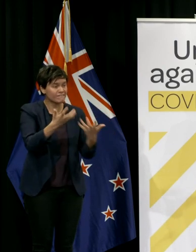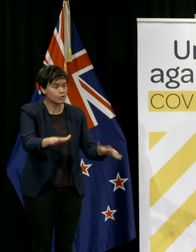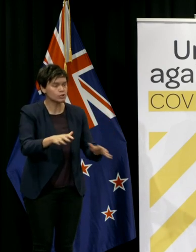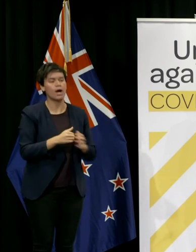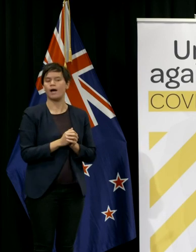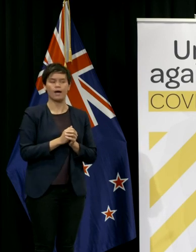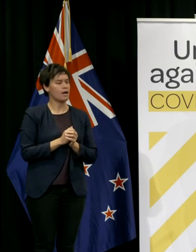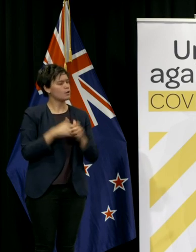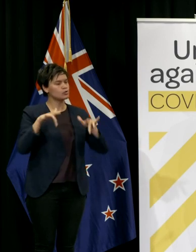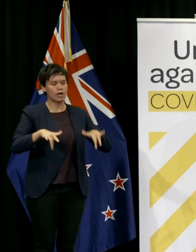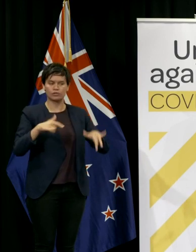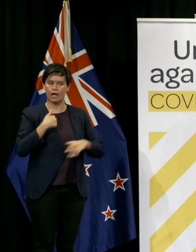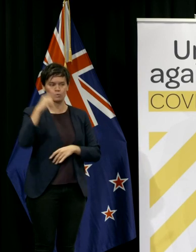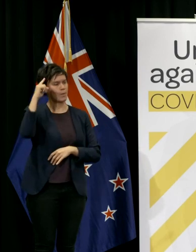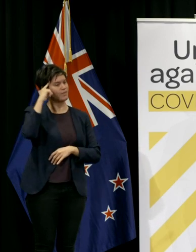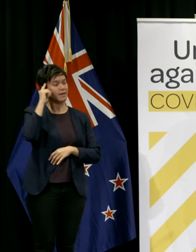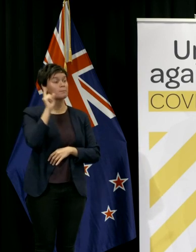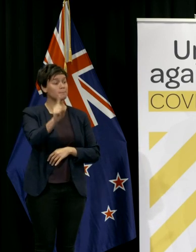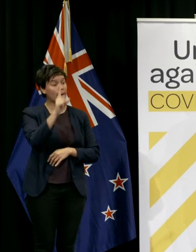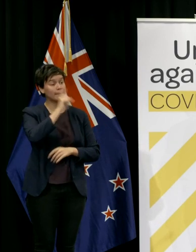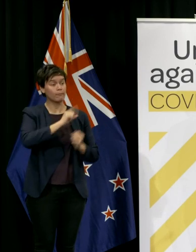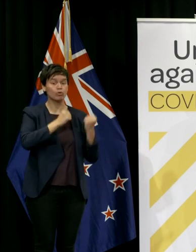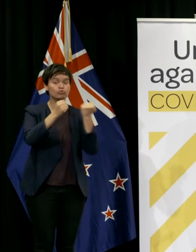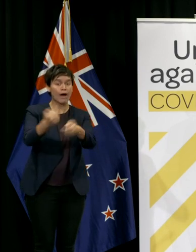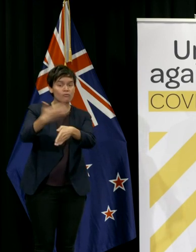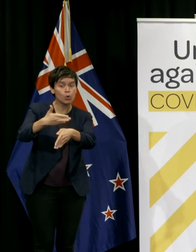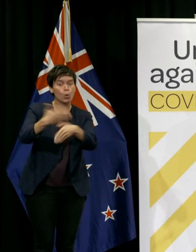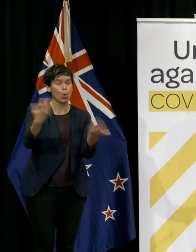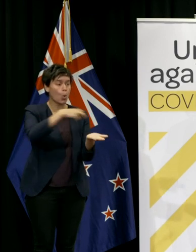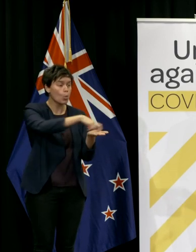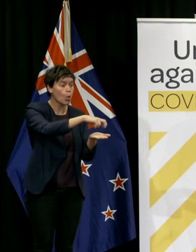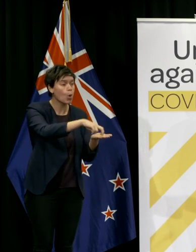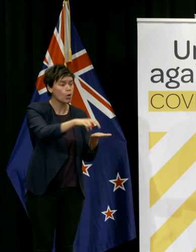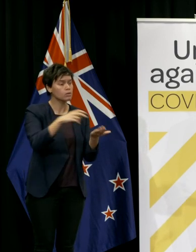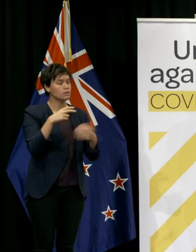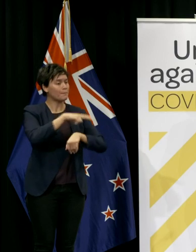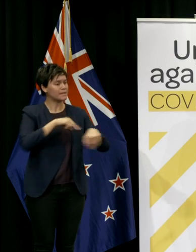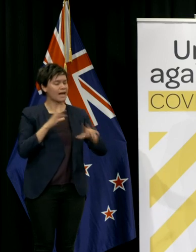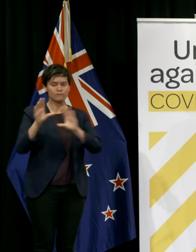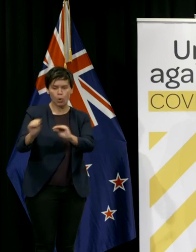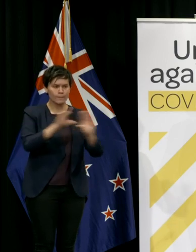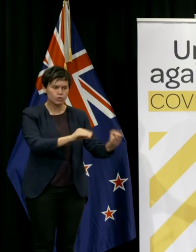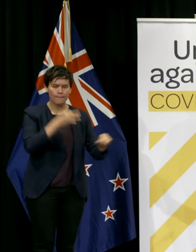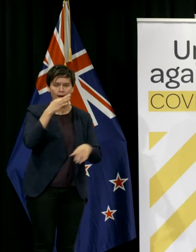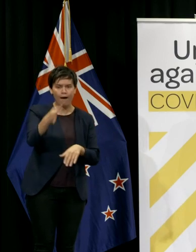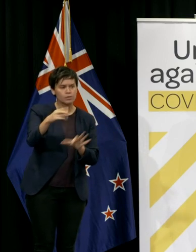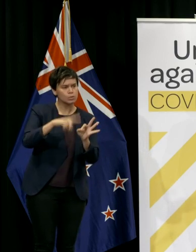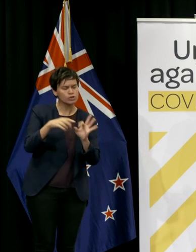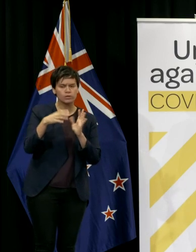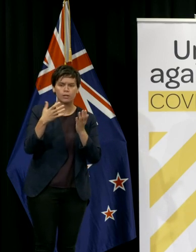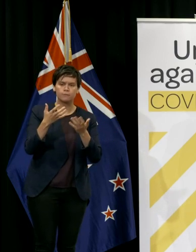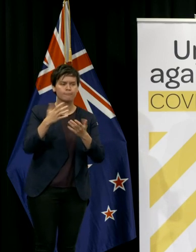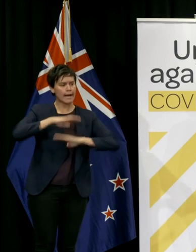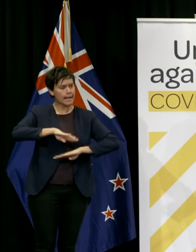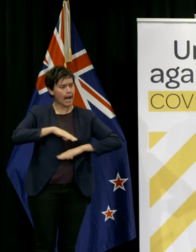are stopping people as they go to work. We are stopping people on the street just to engage, as we do. It's in a very professional and